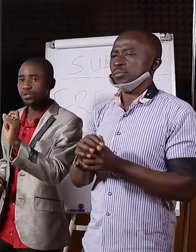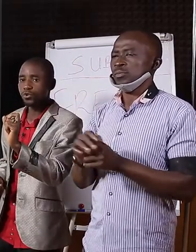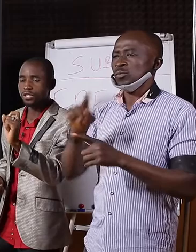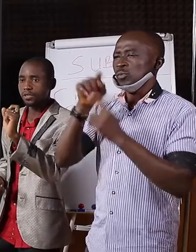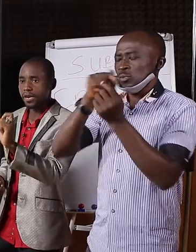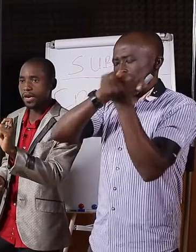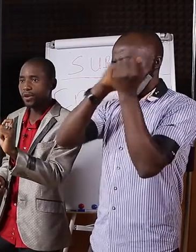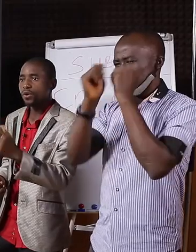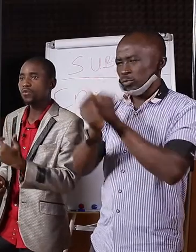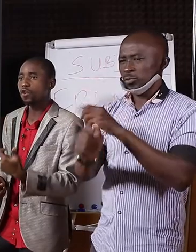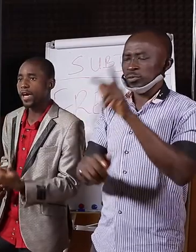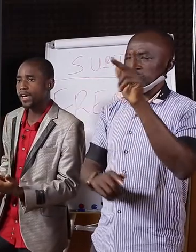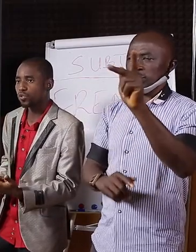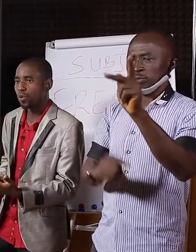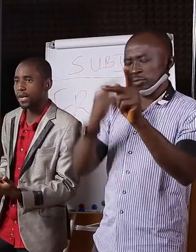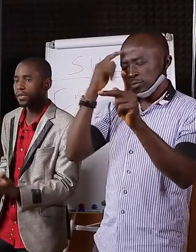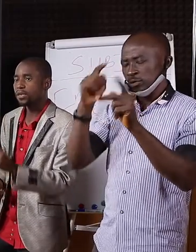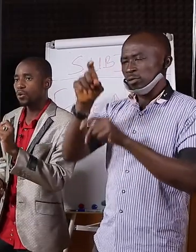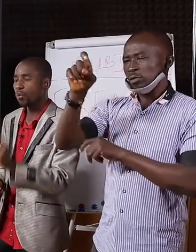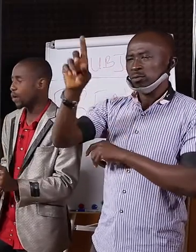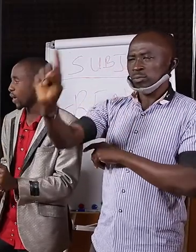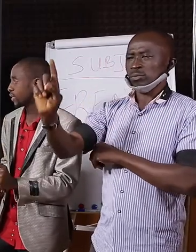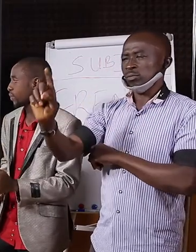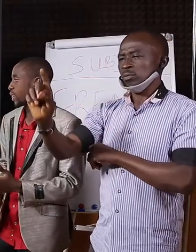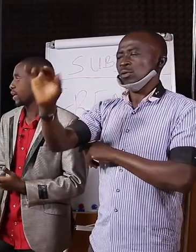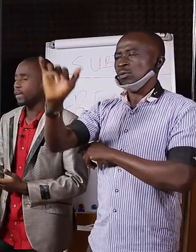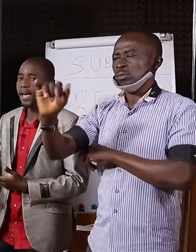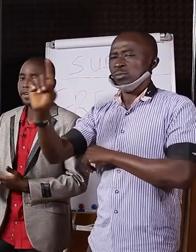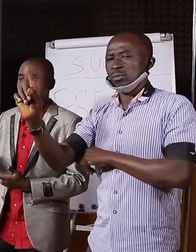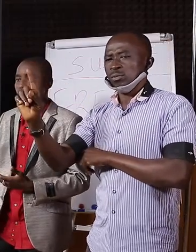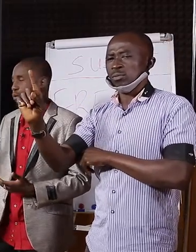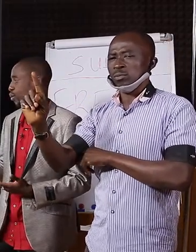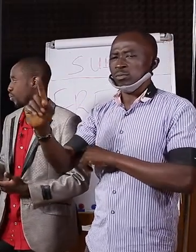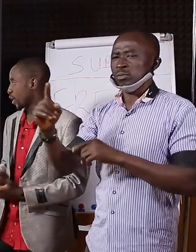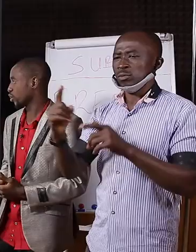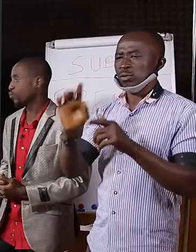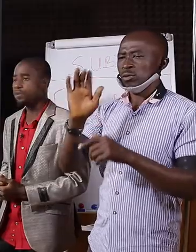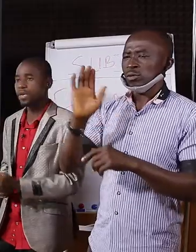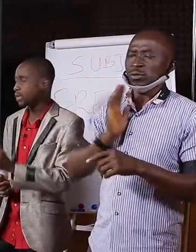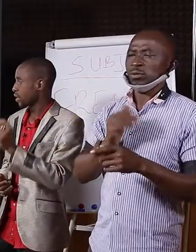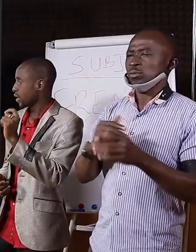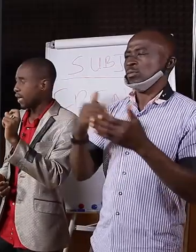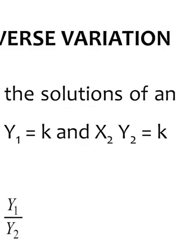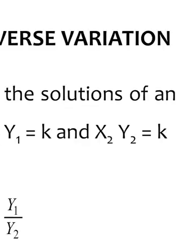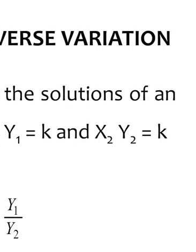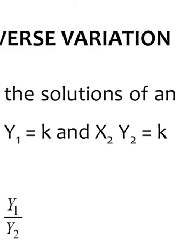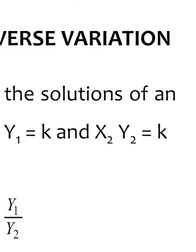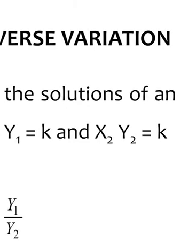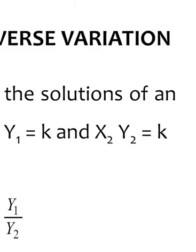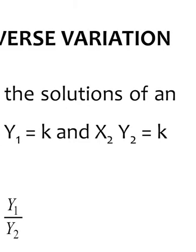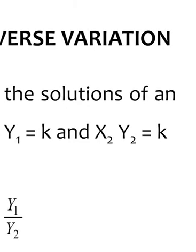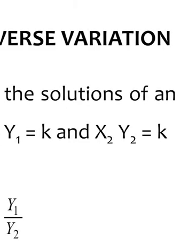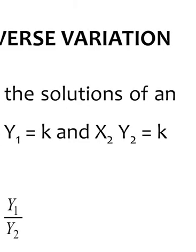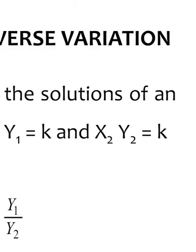we substitute k for x1, y1, then our new equation will be